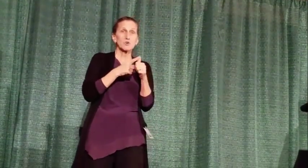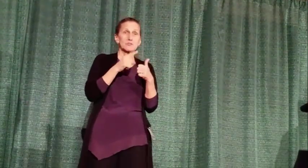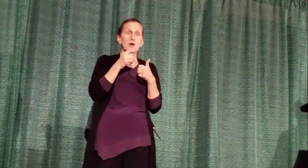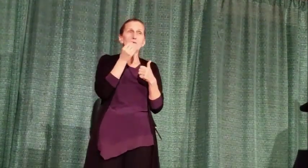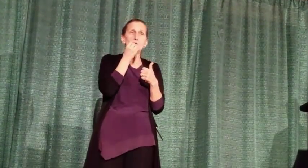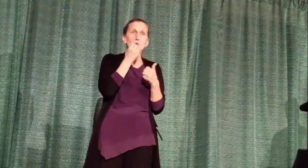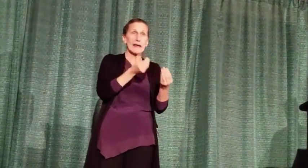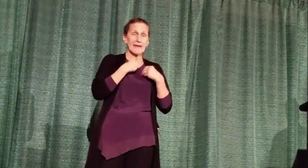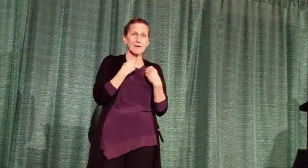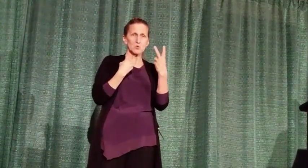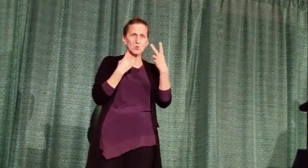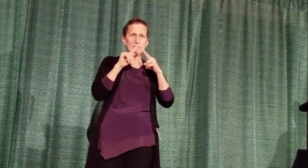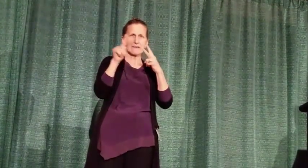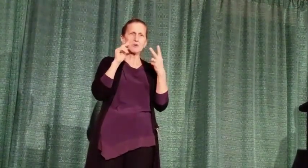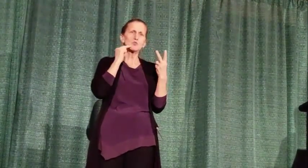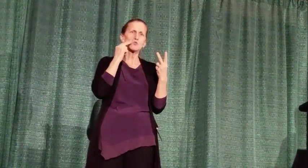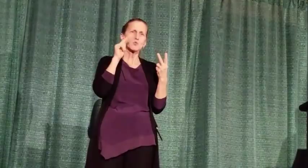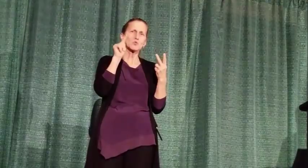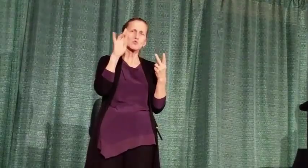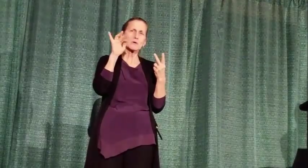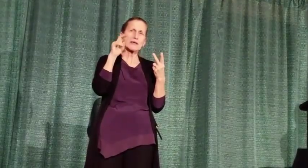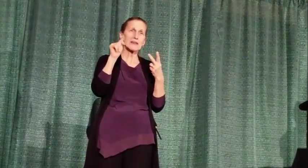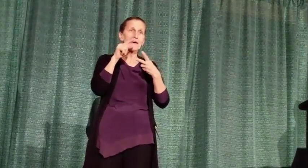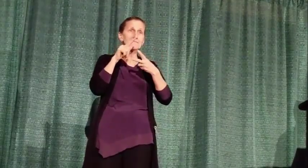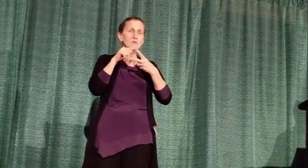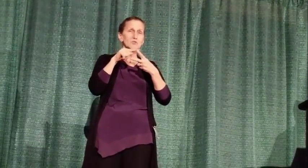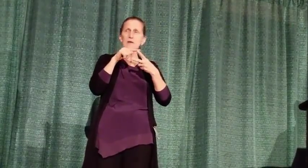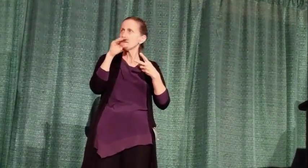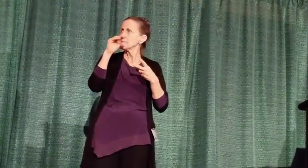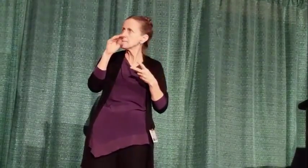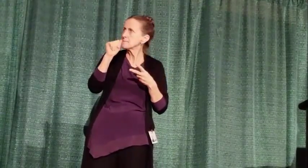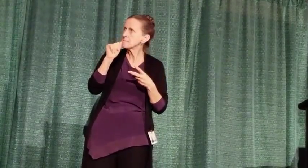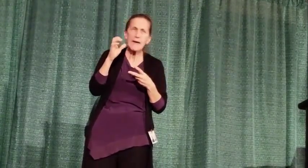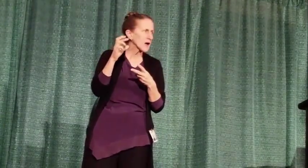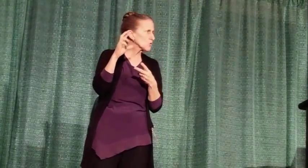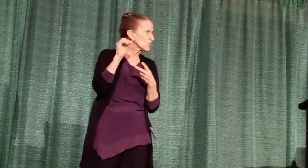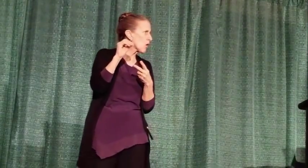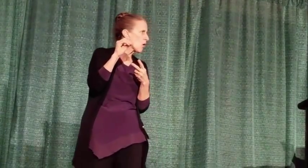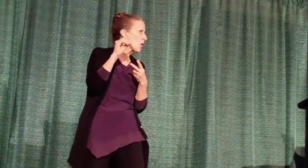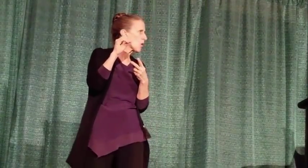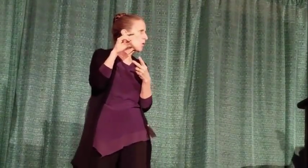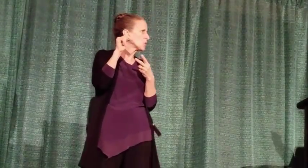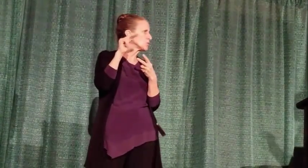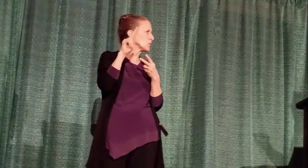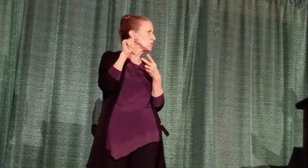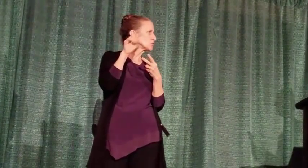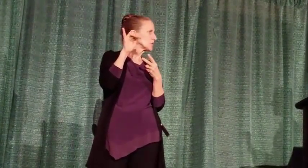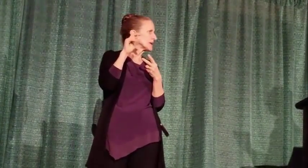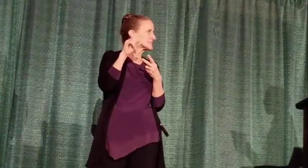of nutrients. The first type of nutrients we get from food are called macronutrients. The word macro means